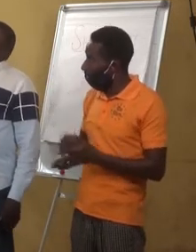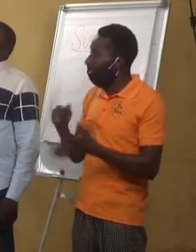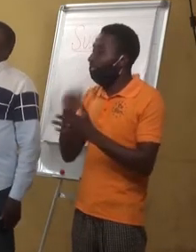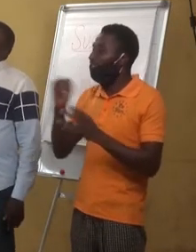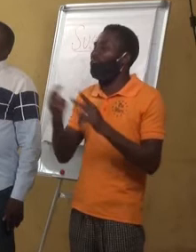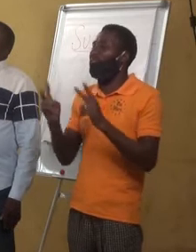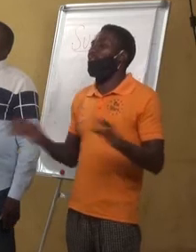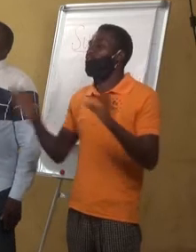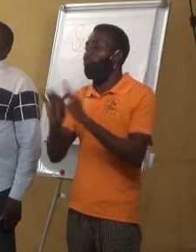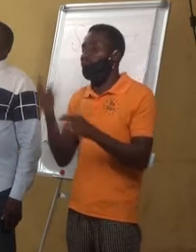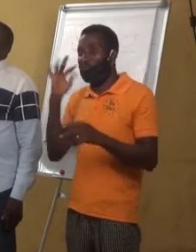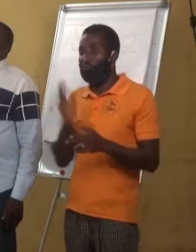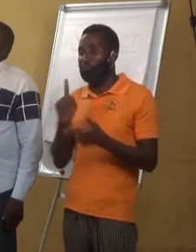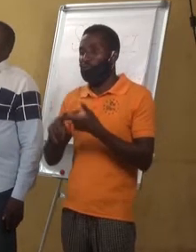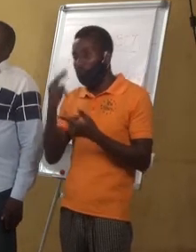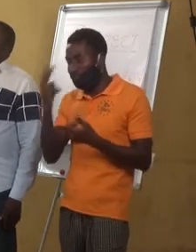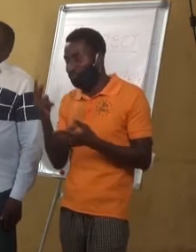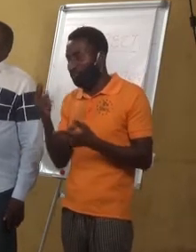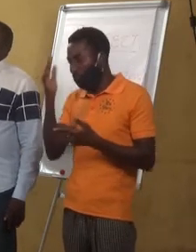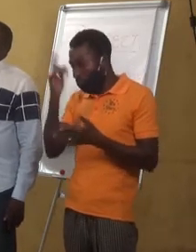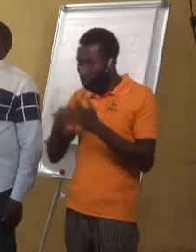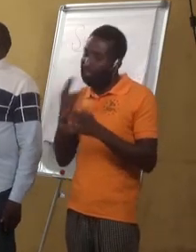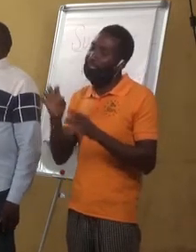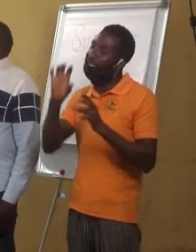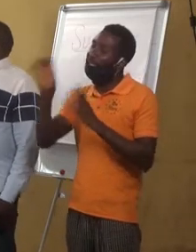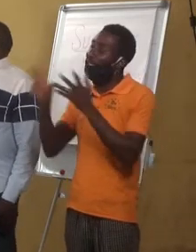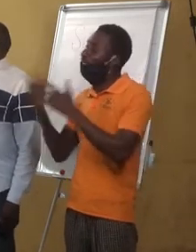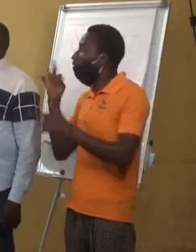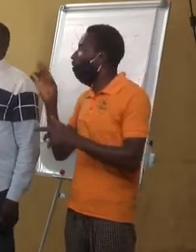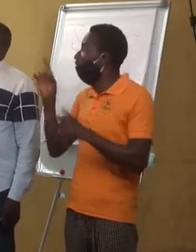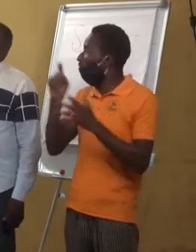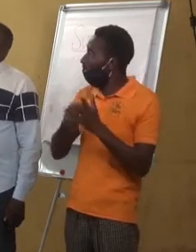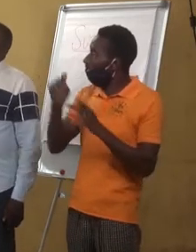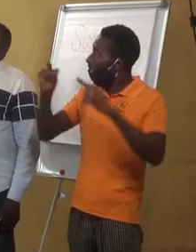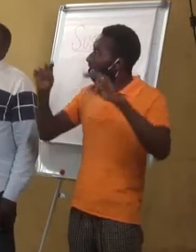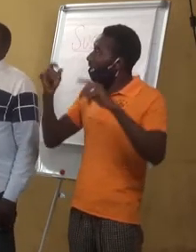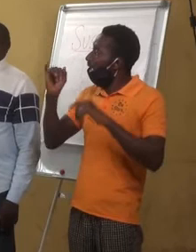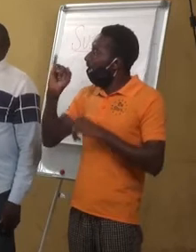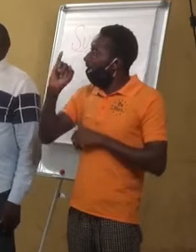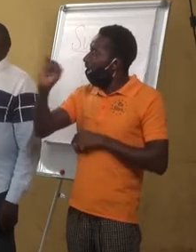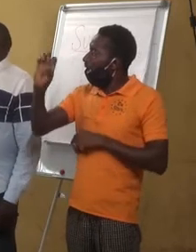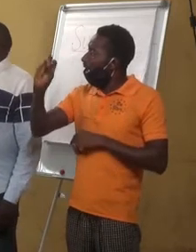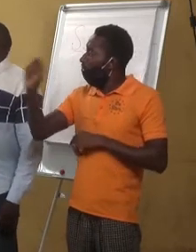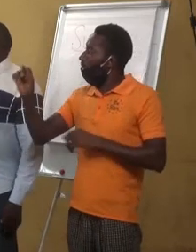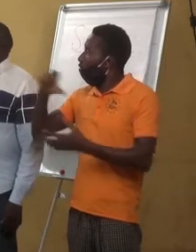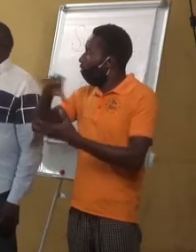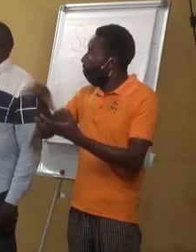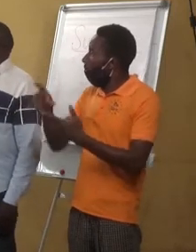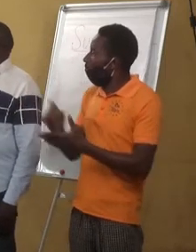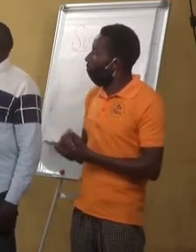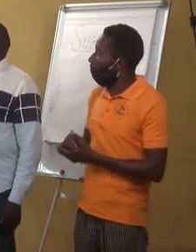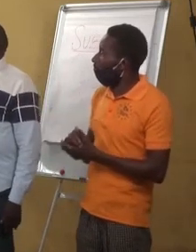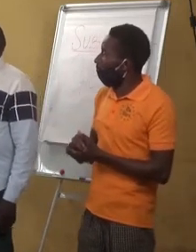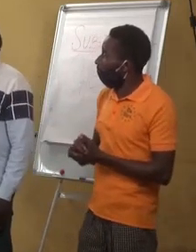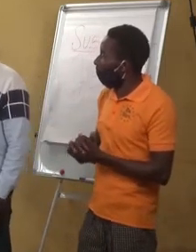also very, very important for us to see what are the characteristics of this ionic compound, which of course I'm going to